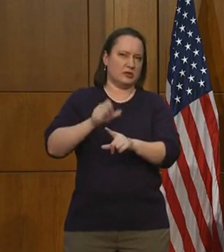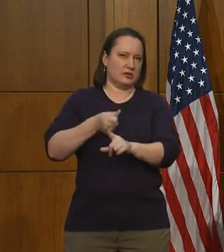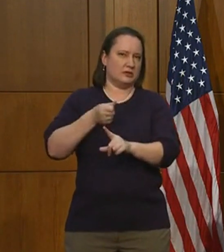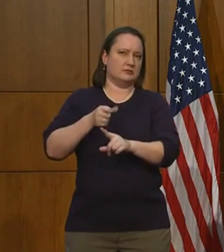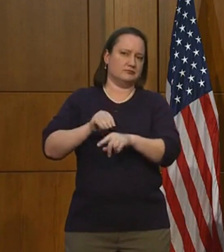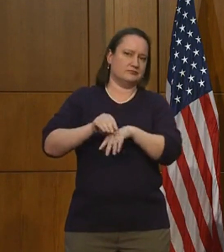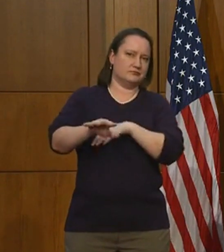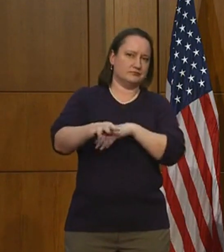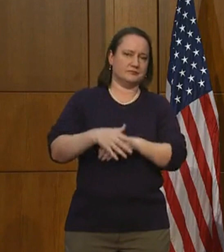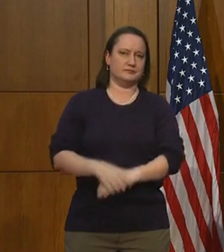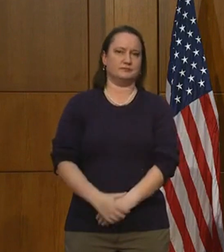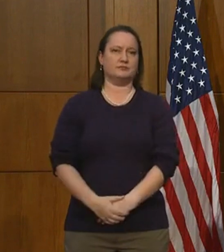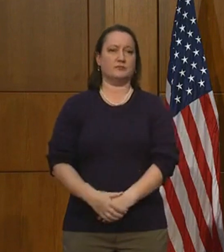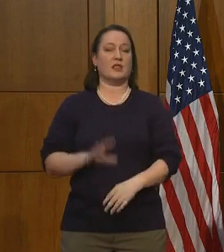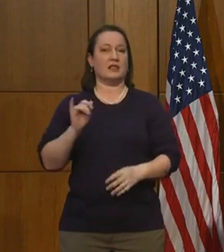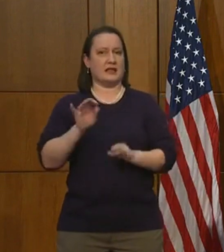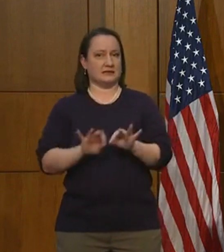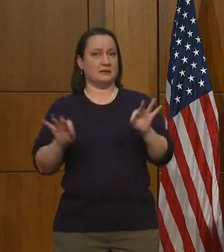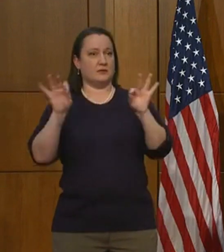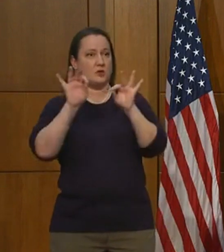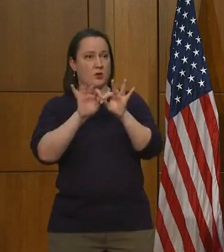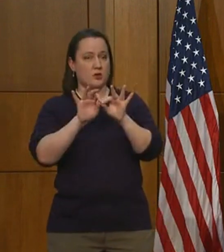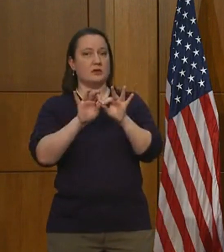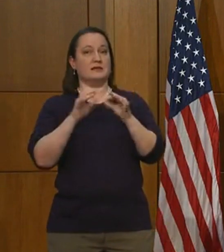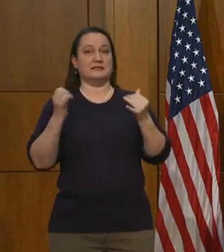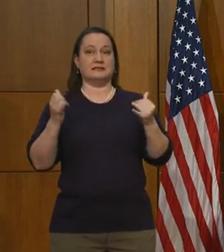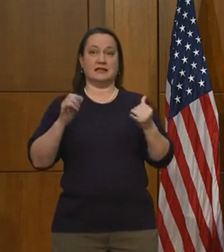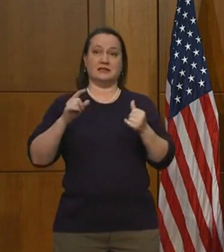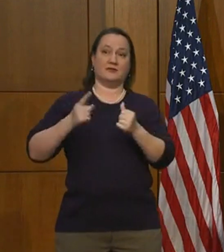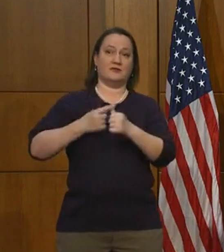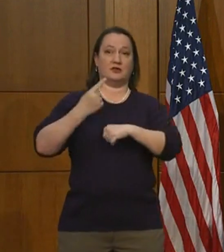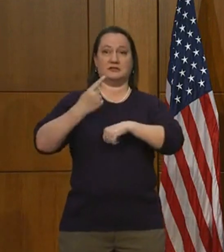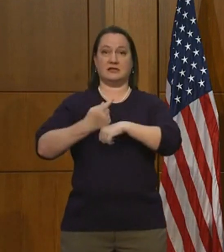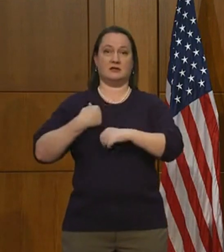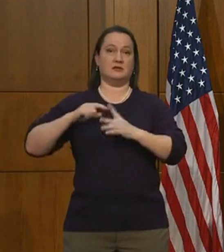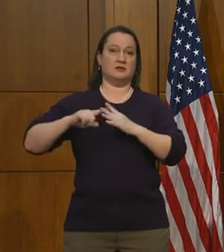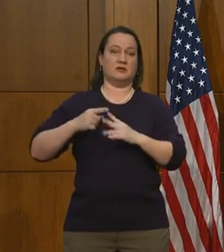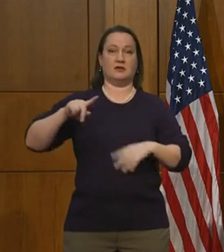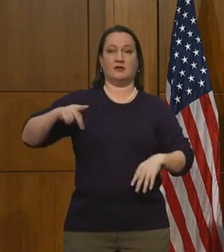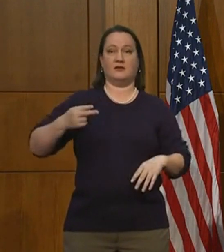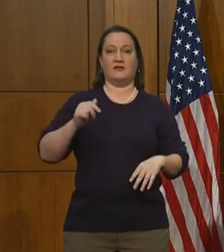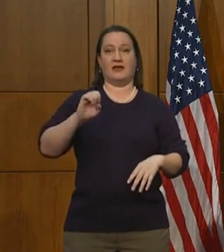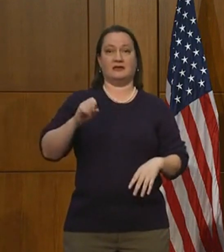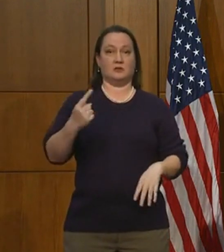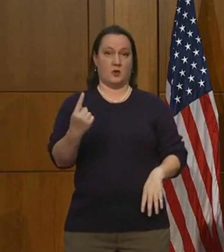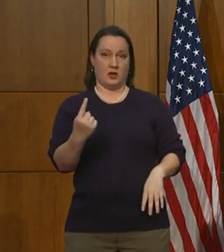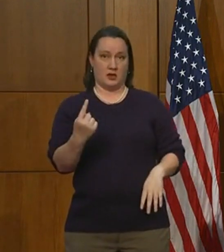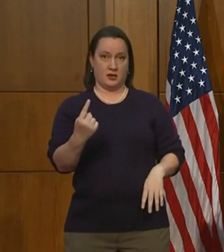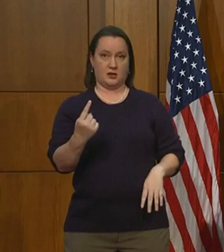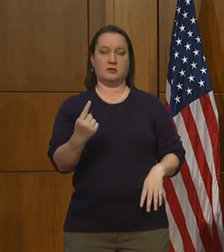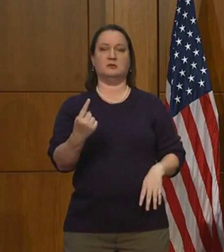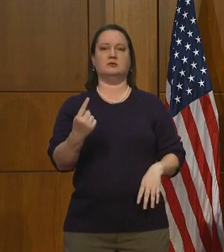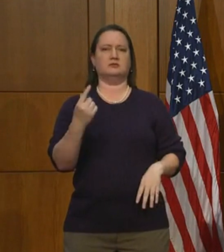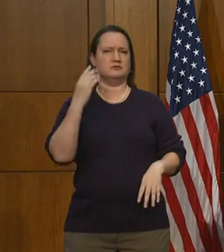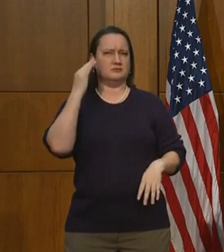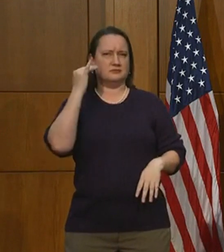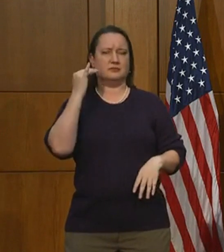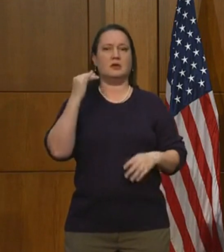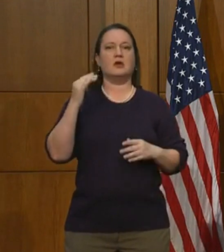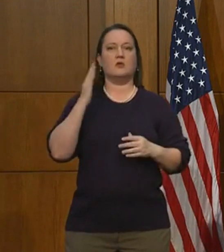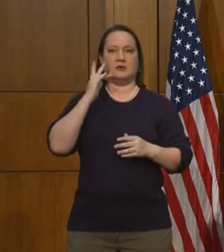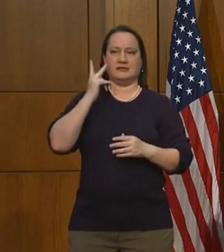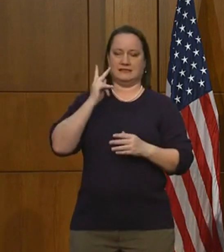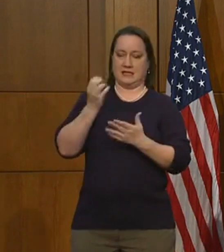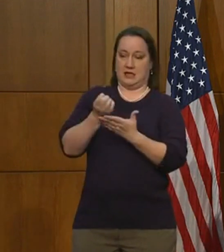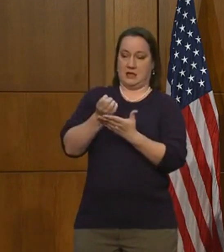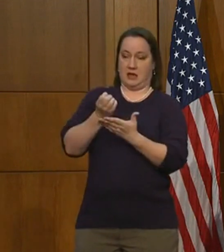it's very prophetic that today is the first day that we begin phase one, because now we'll see how the economy